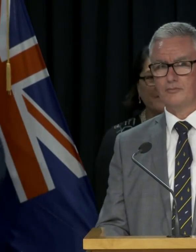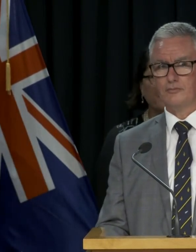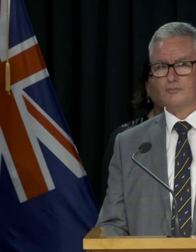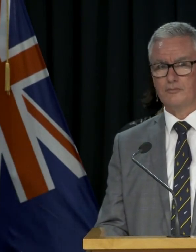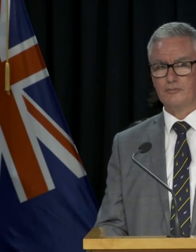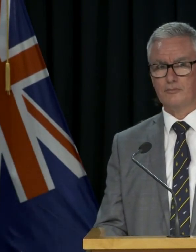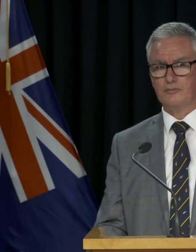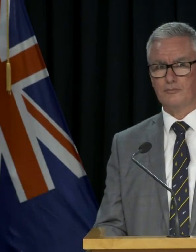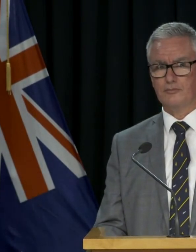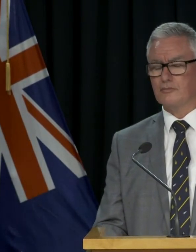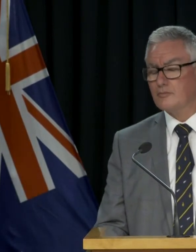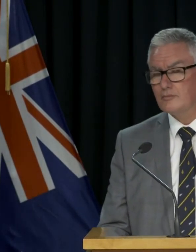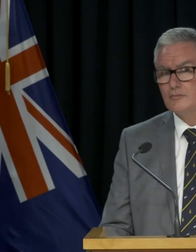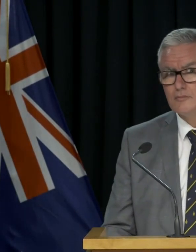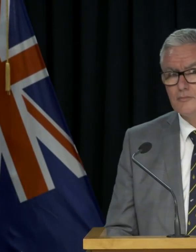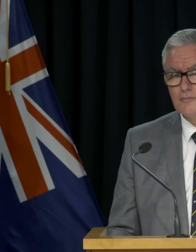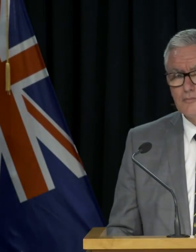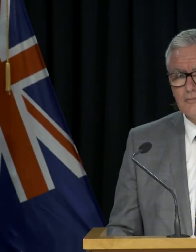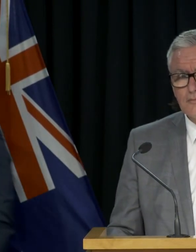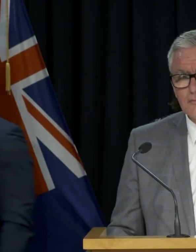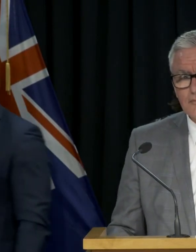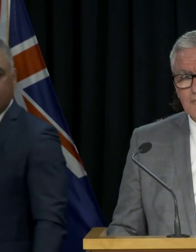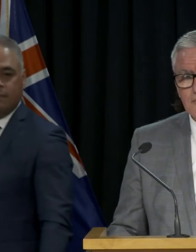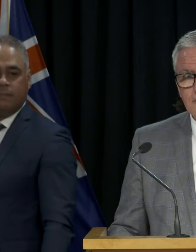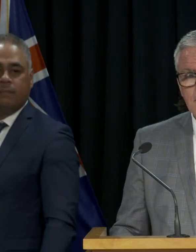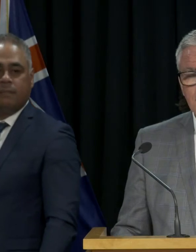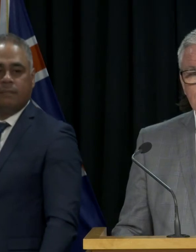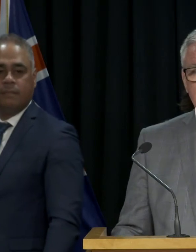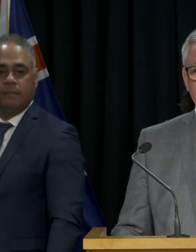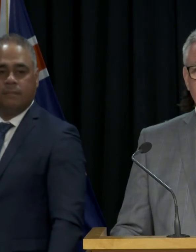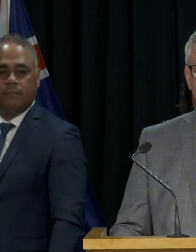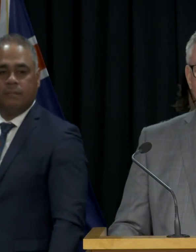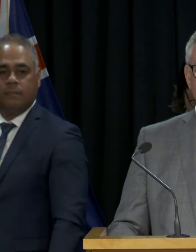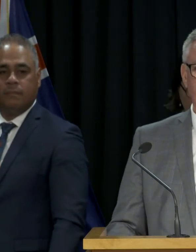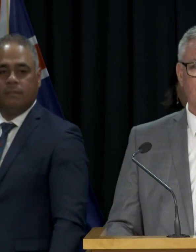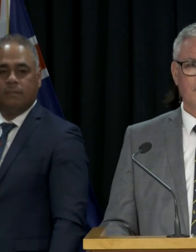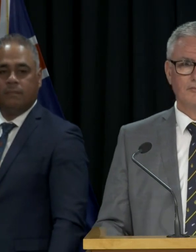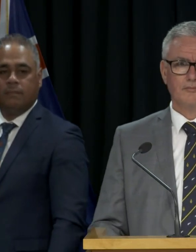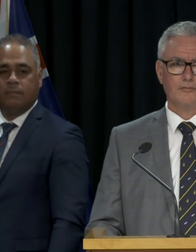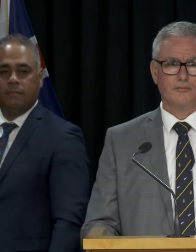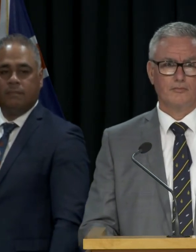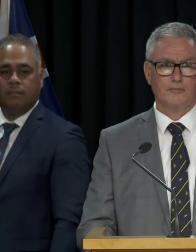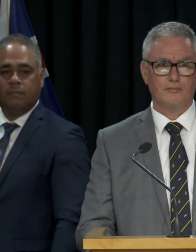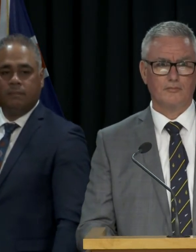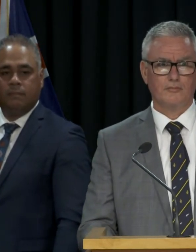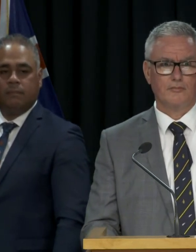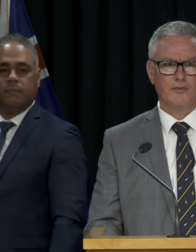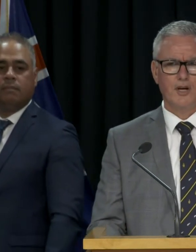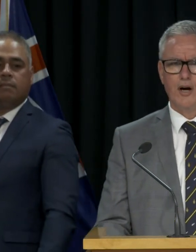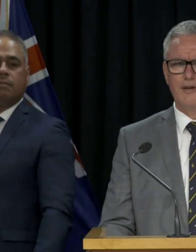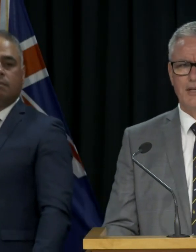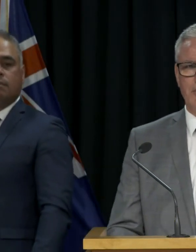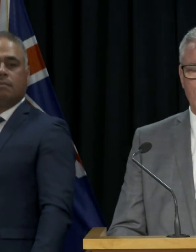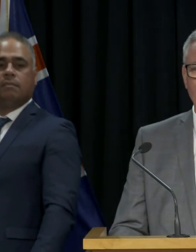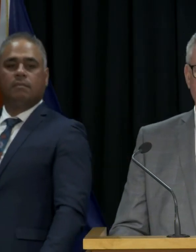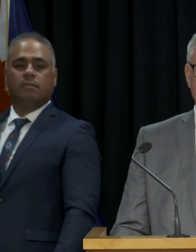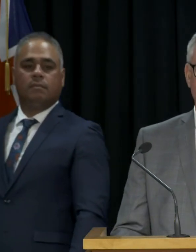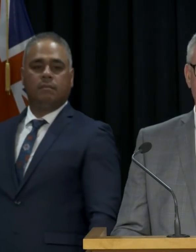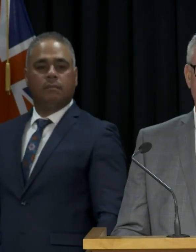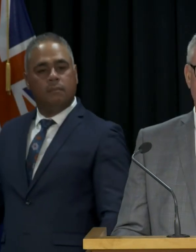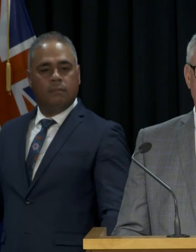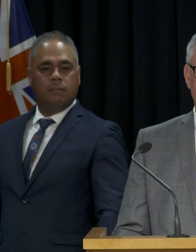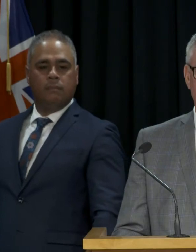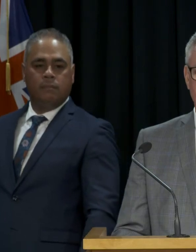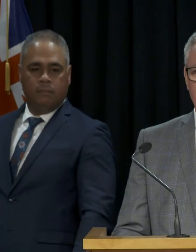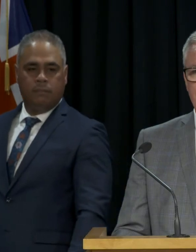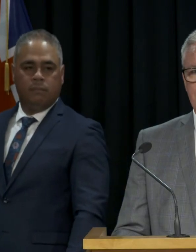Should Tamati himself perhaps show as much graciousness as you have now and at least acknowledge Rawiri Waititi at the moment? I think we all